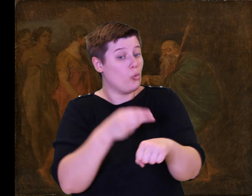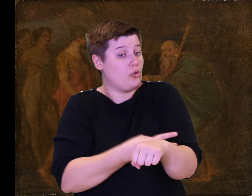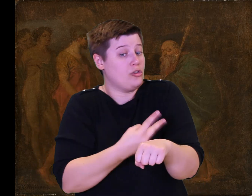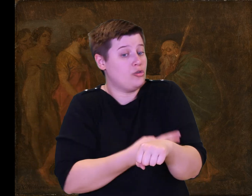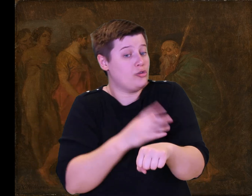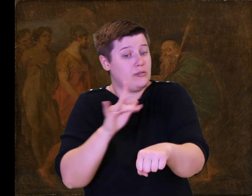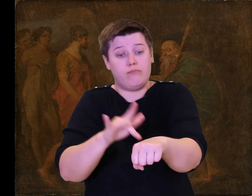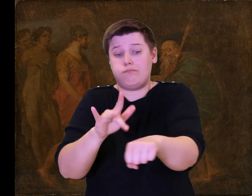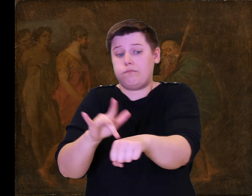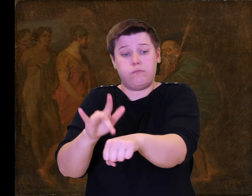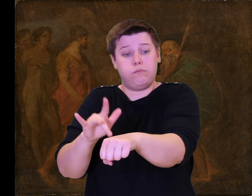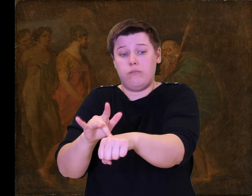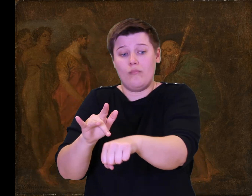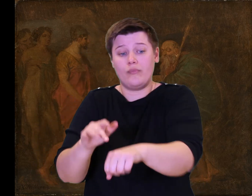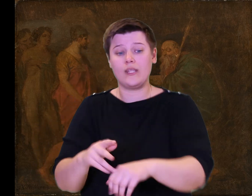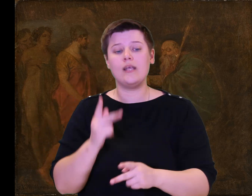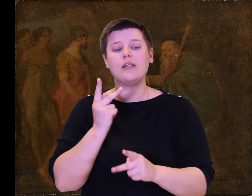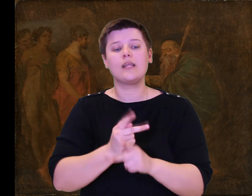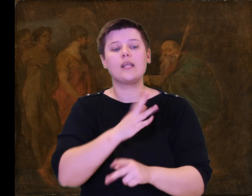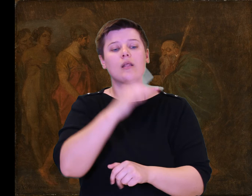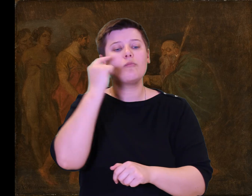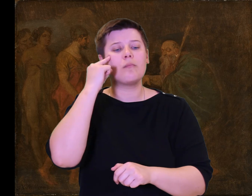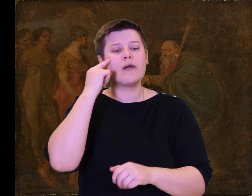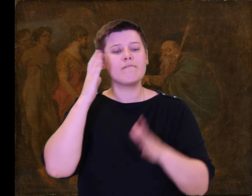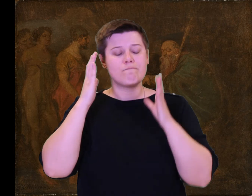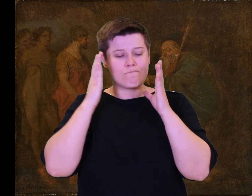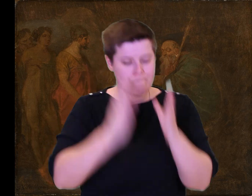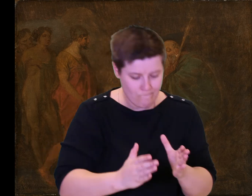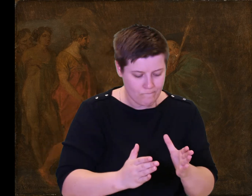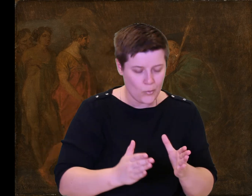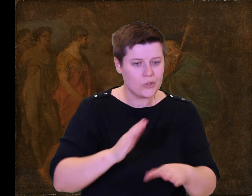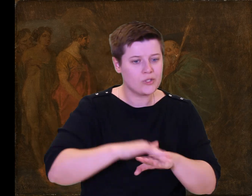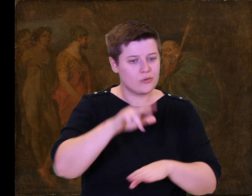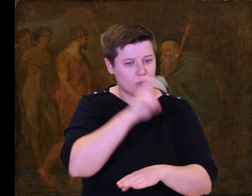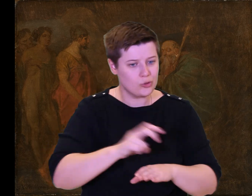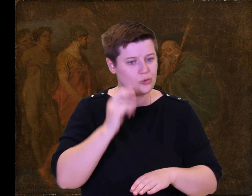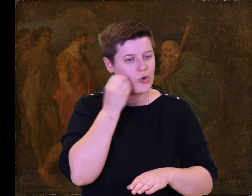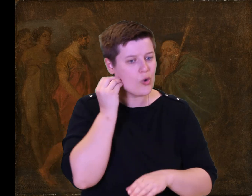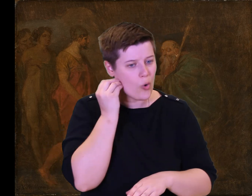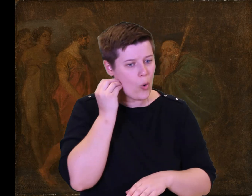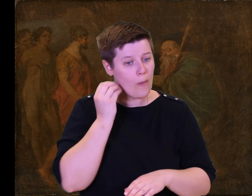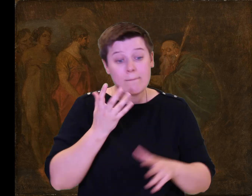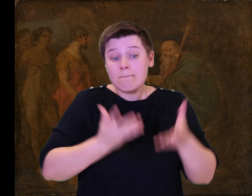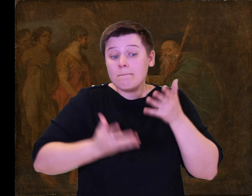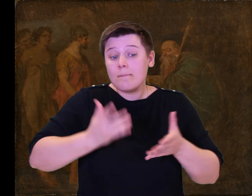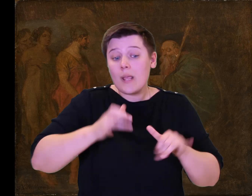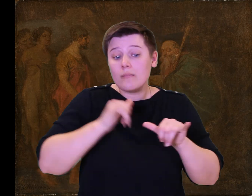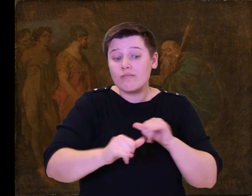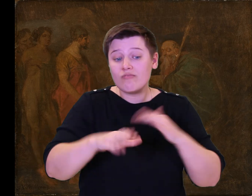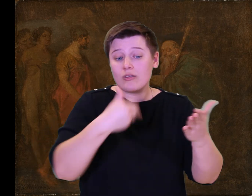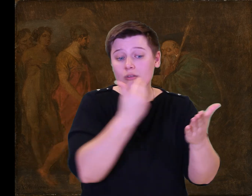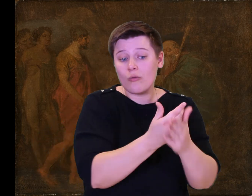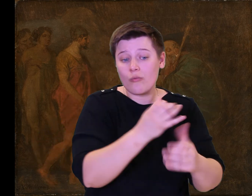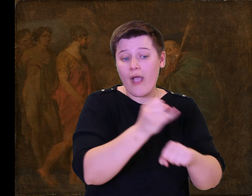"Odysseus, you think of going home as honey sweet, but gods will make it